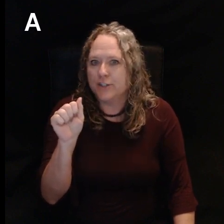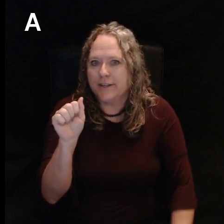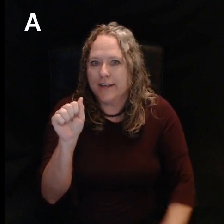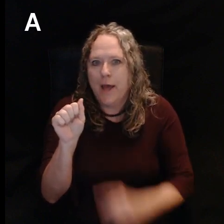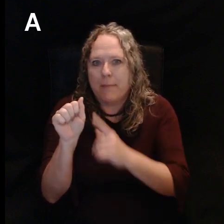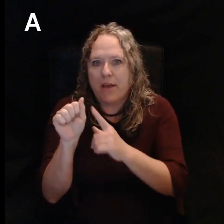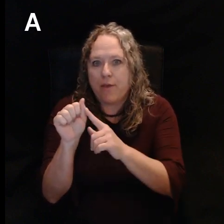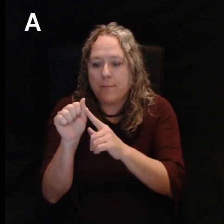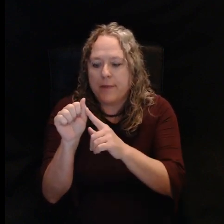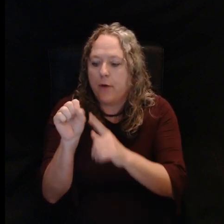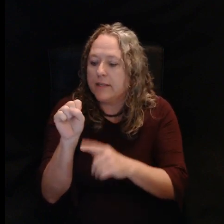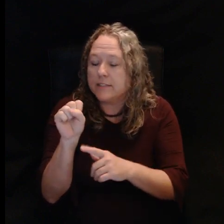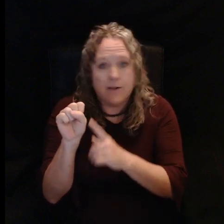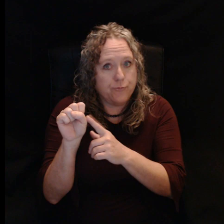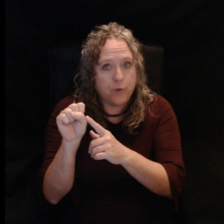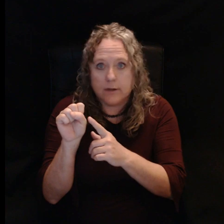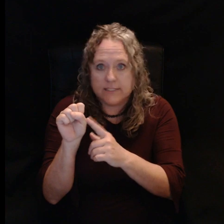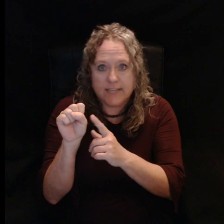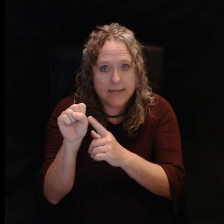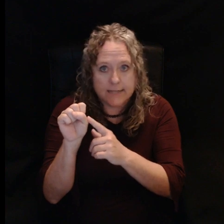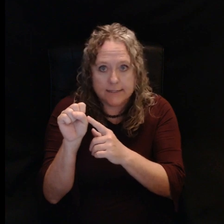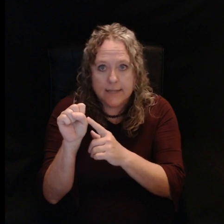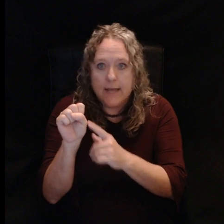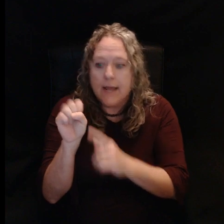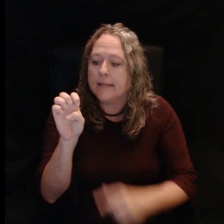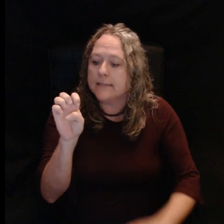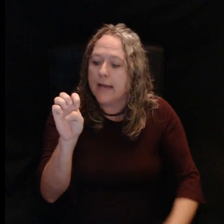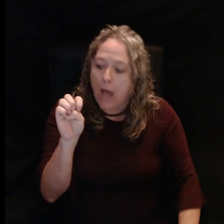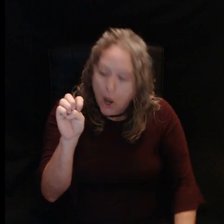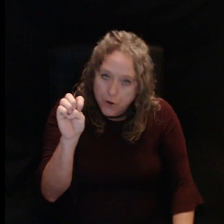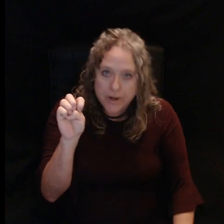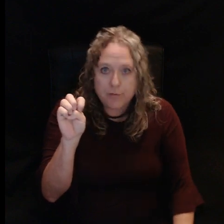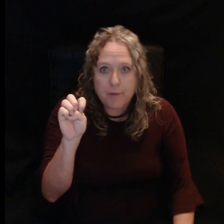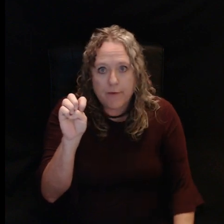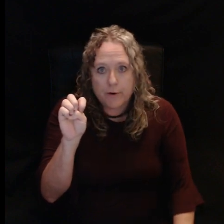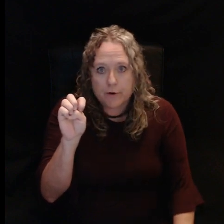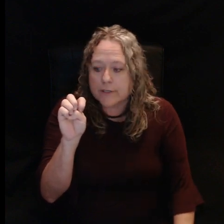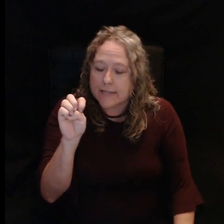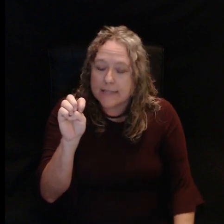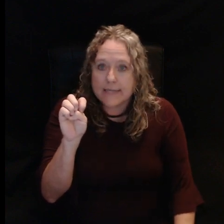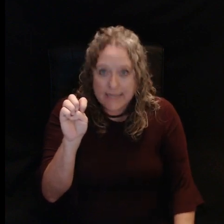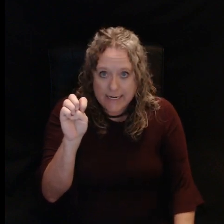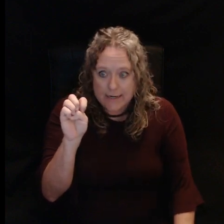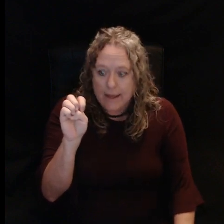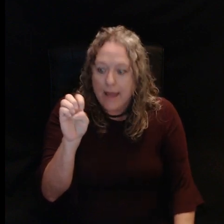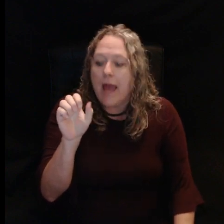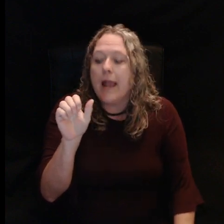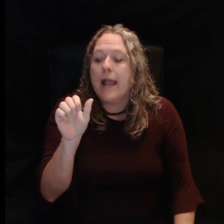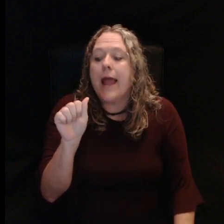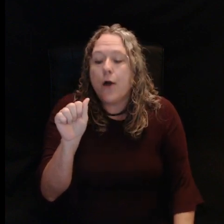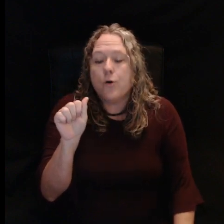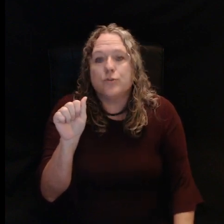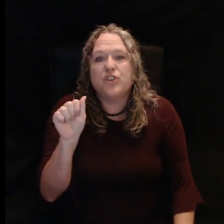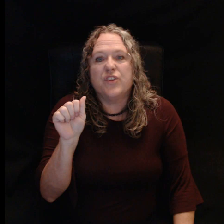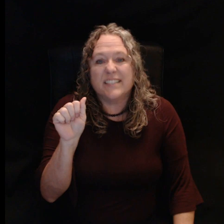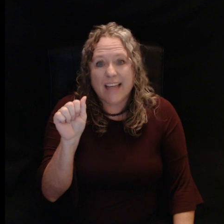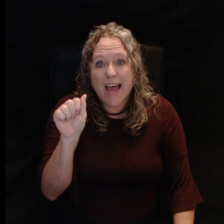it? My thumb now is not in front because that's an S. It's not underneath my fingers because that's an E. Now goes to the side of all